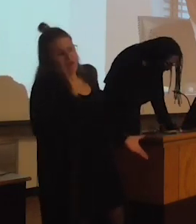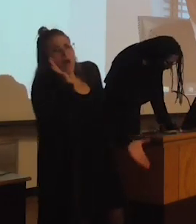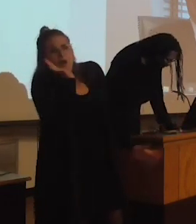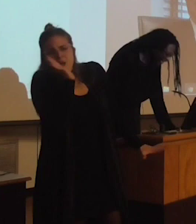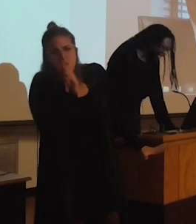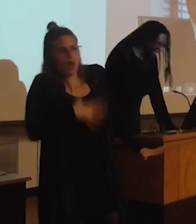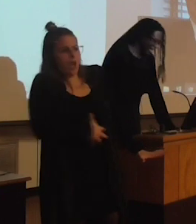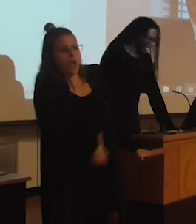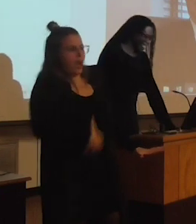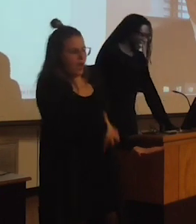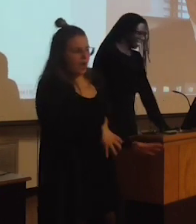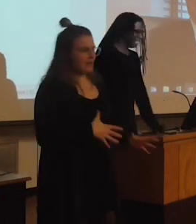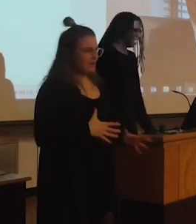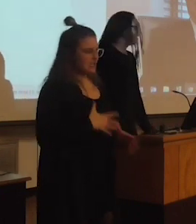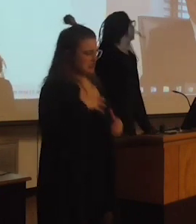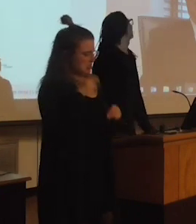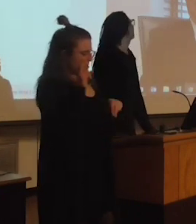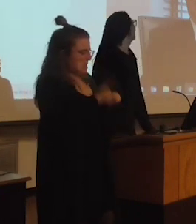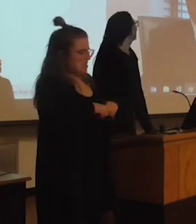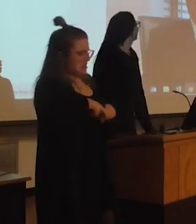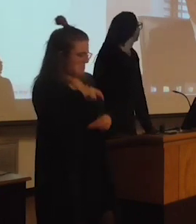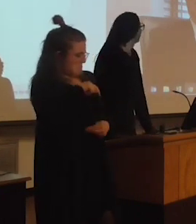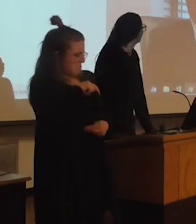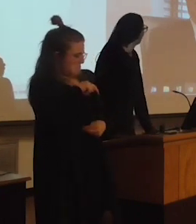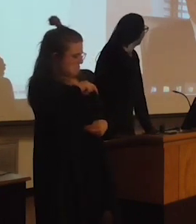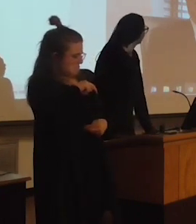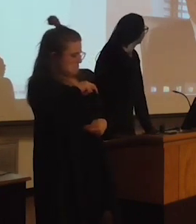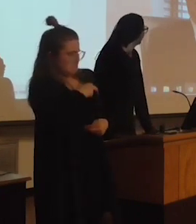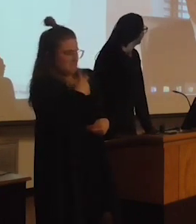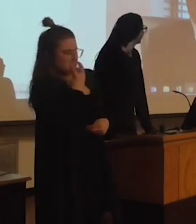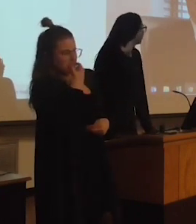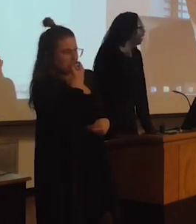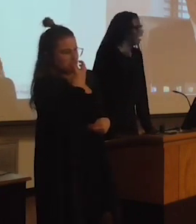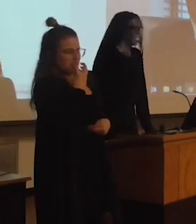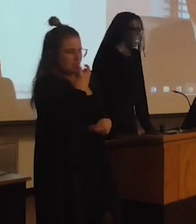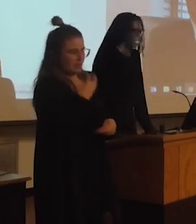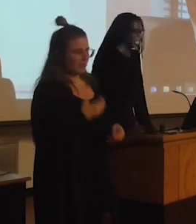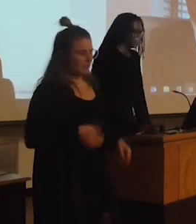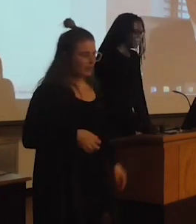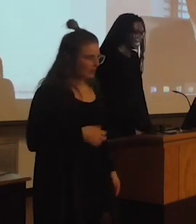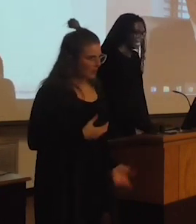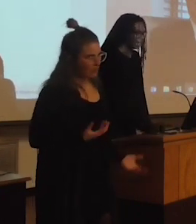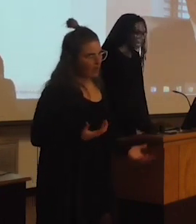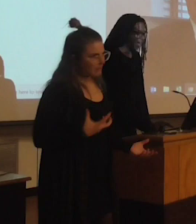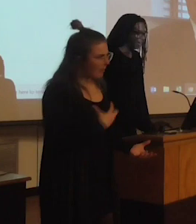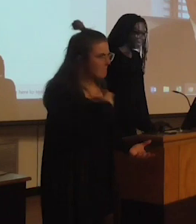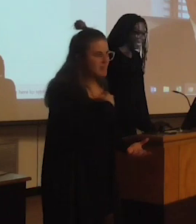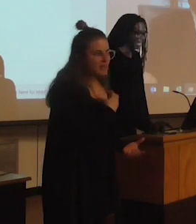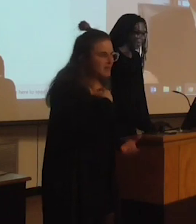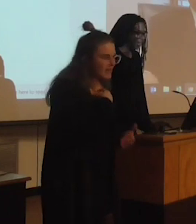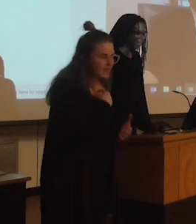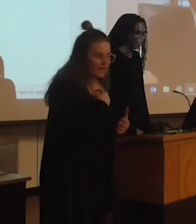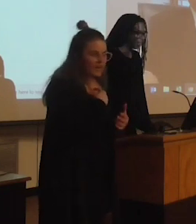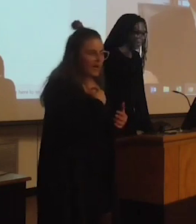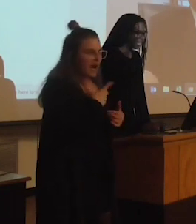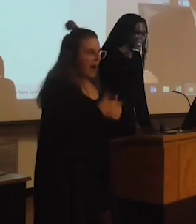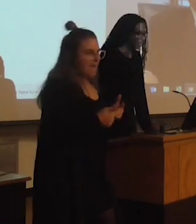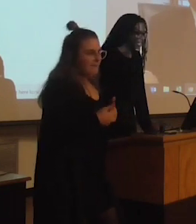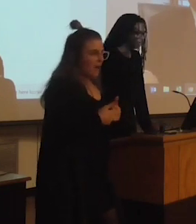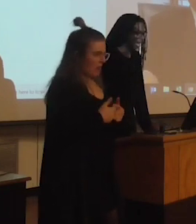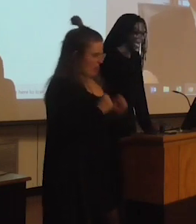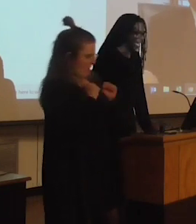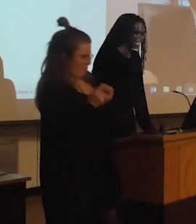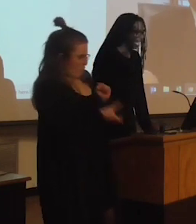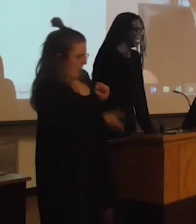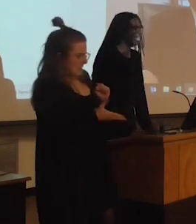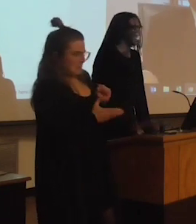so much that he's just sitting here looking as grim as the day is long, complaining about, like, you know, about the presence